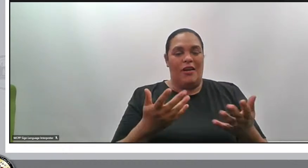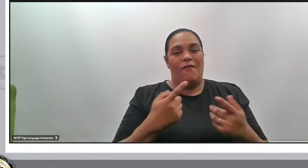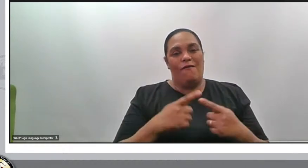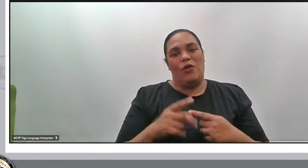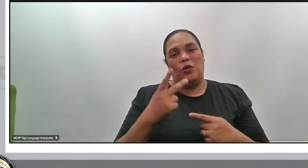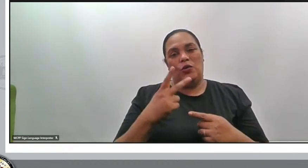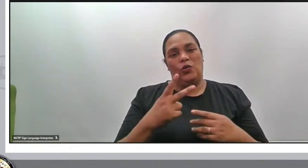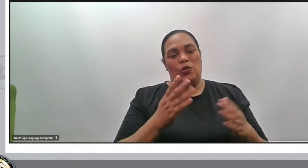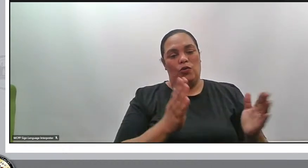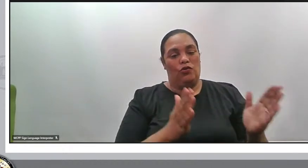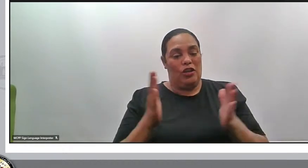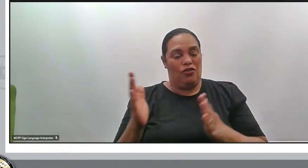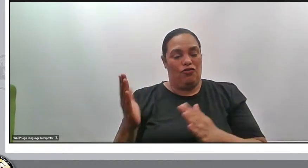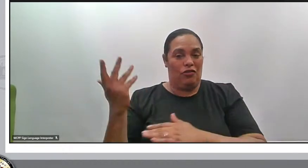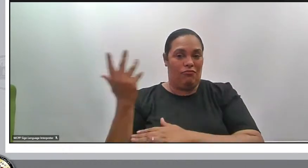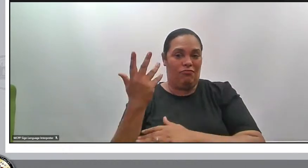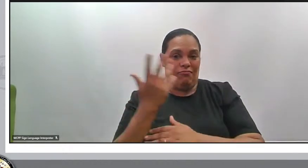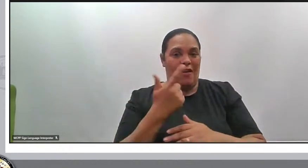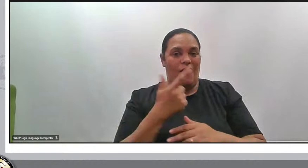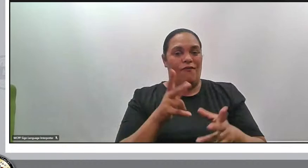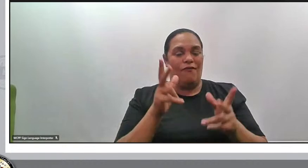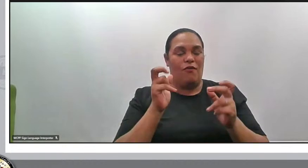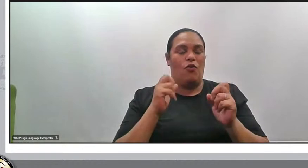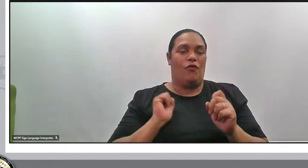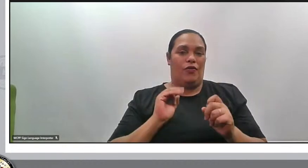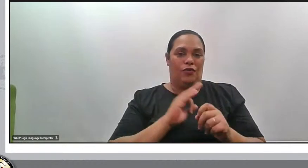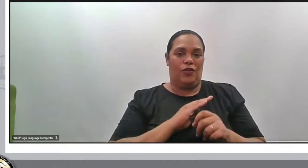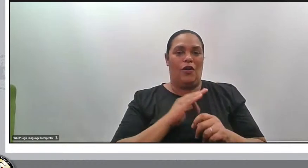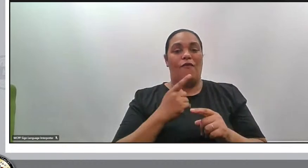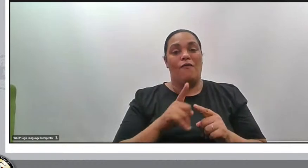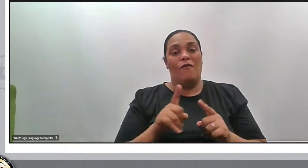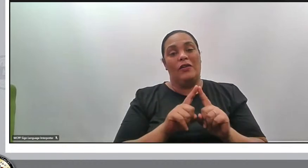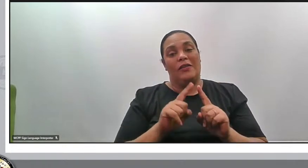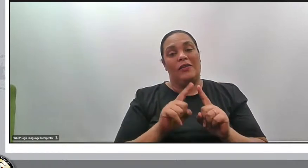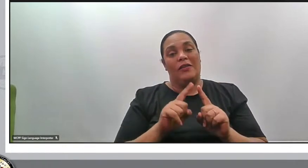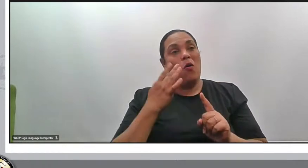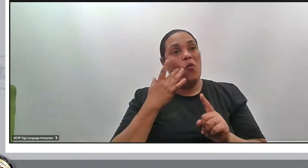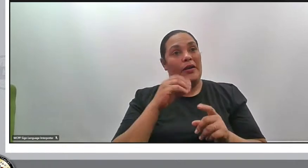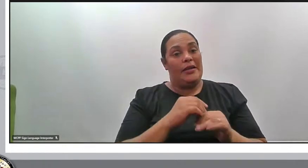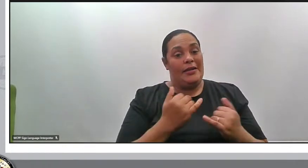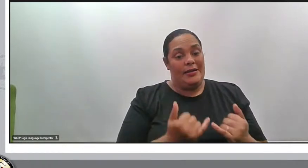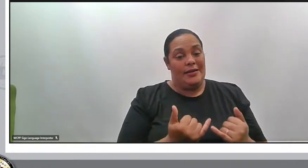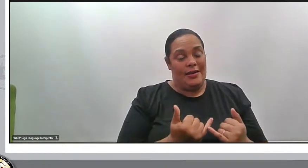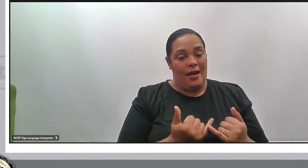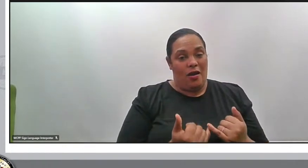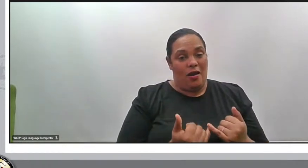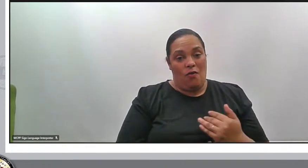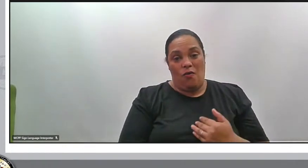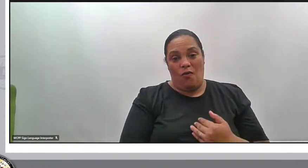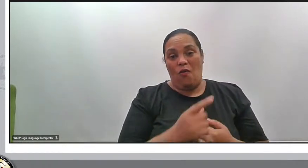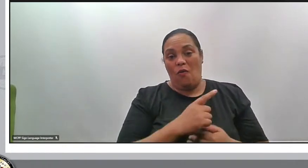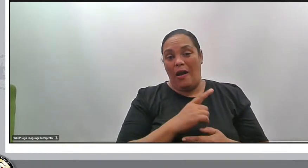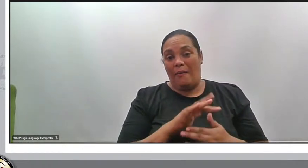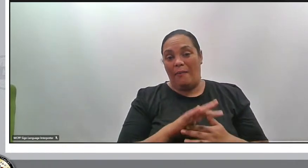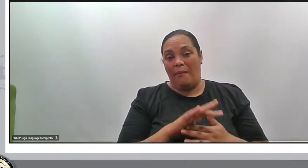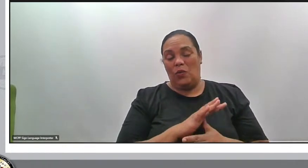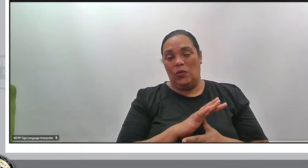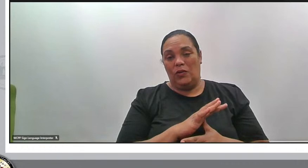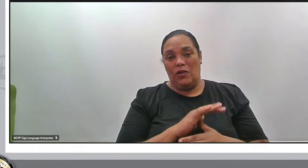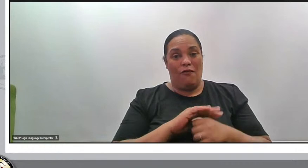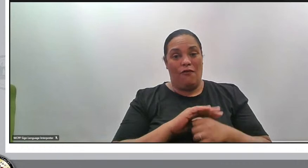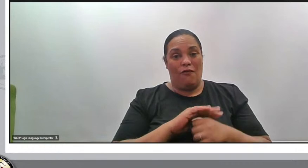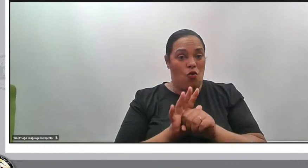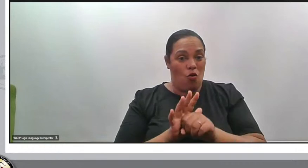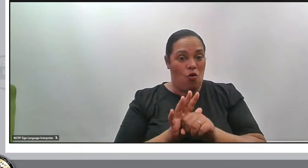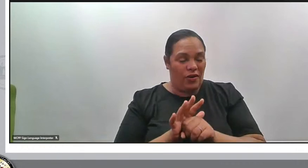strategic sessions for WCPP, as there wasn't specifically ones in the current year, previous year, due to the pandemic